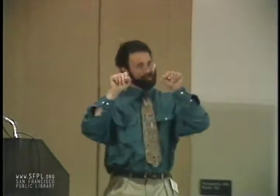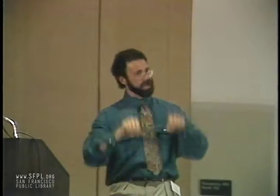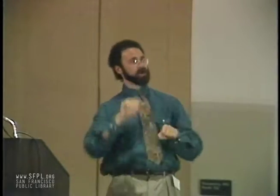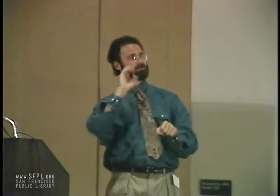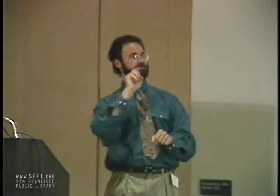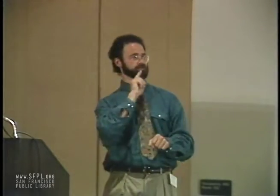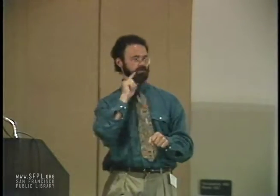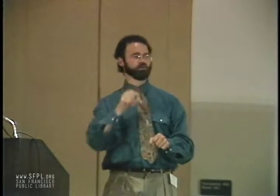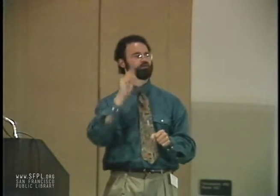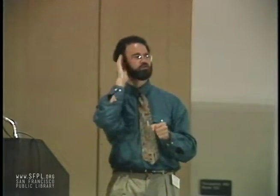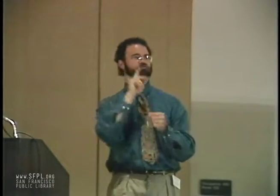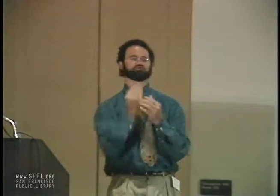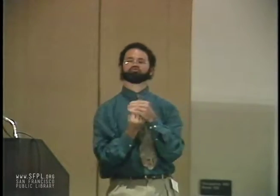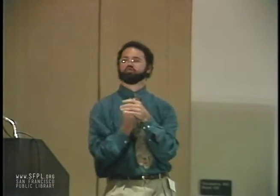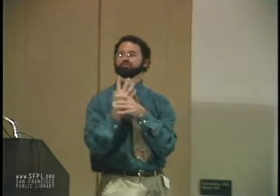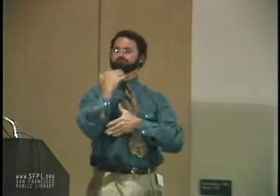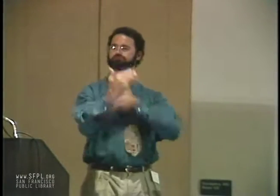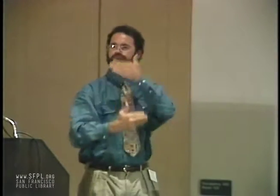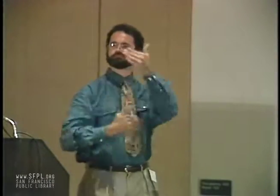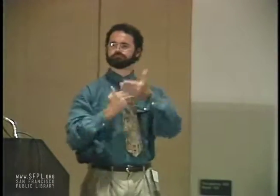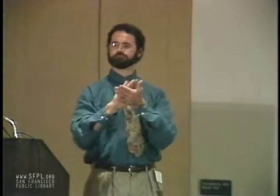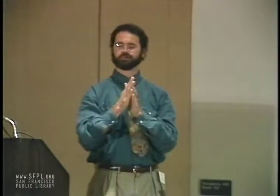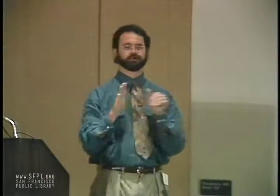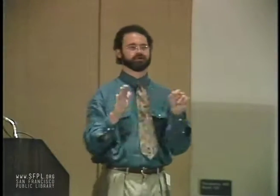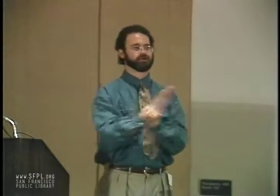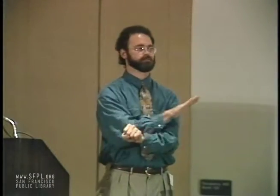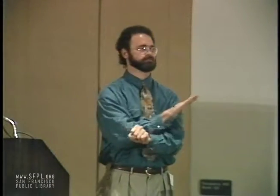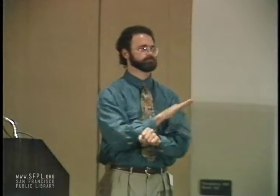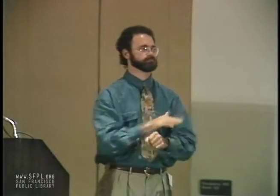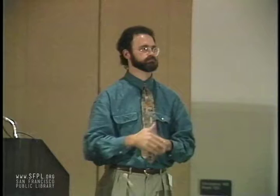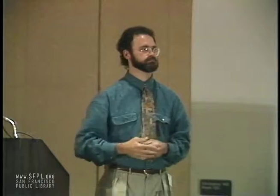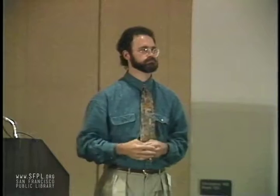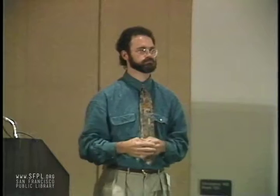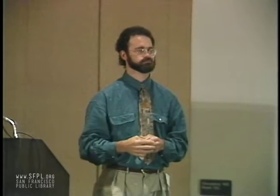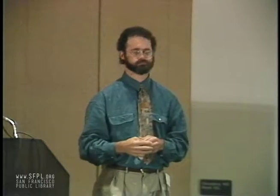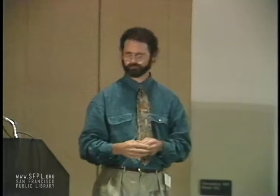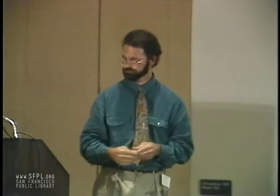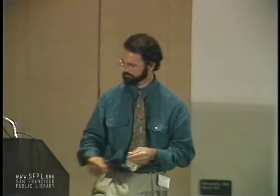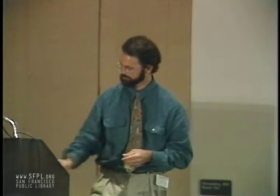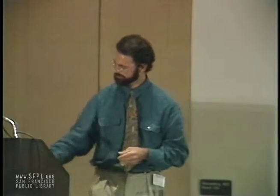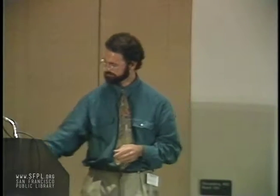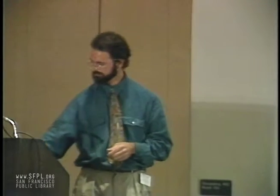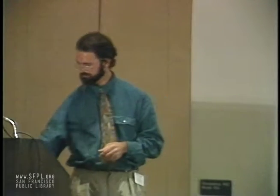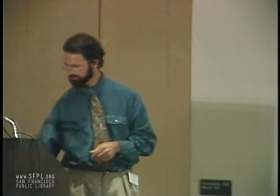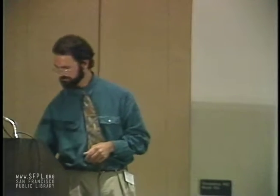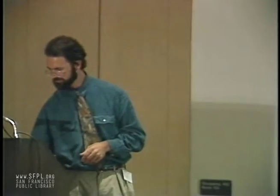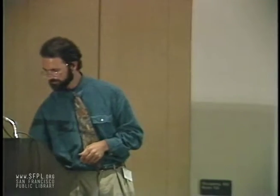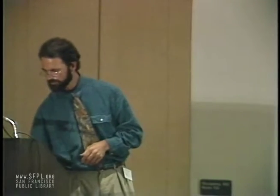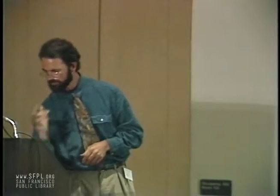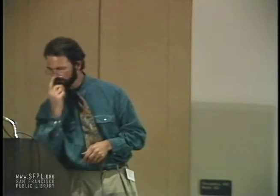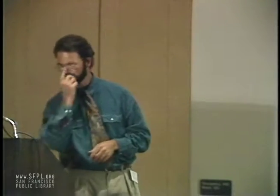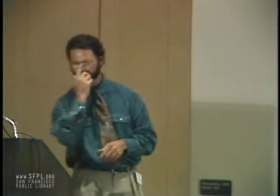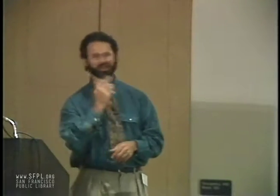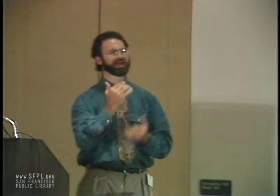And when deaf people can be deaf and are allowed to grow up through that process, they will be complete people.